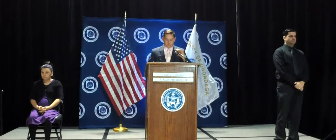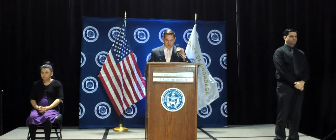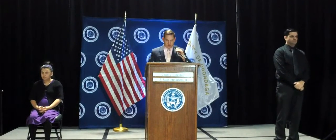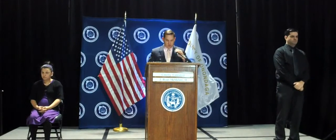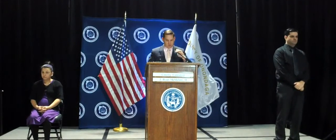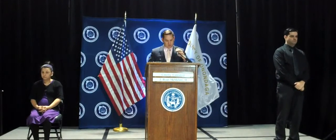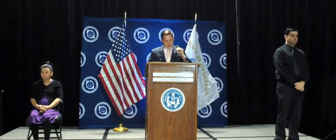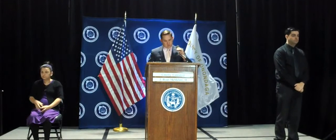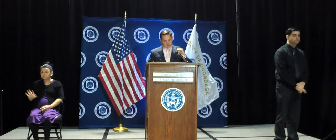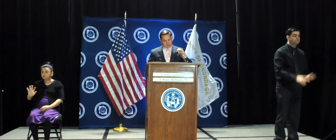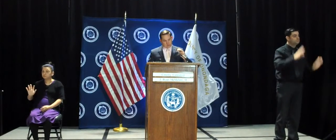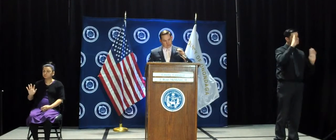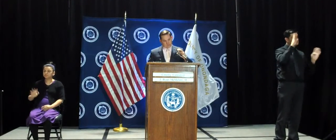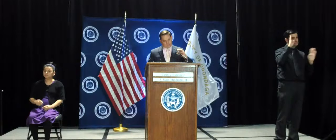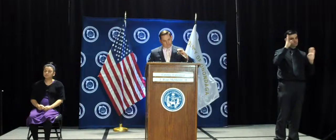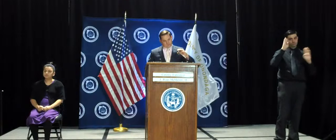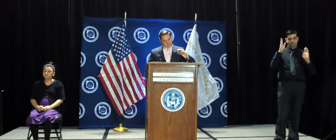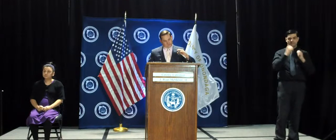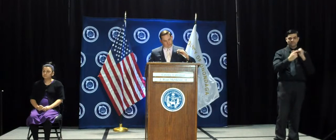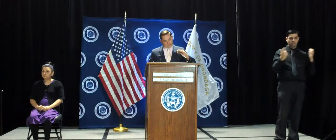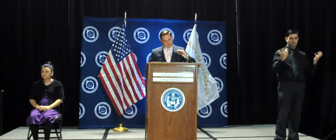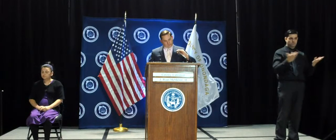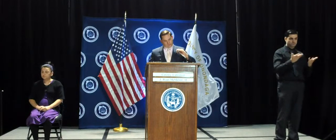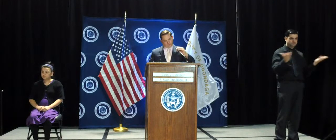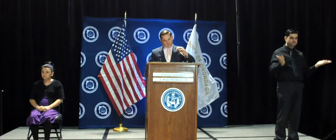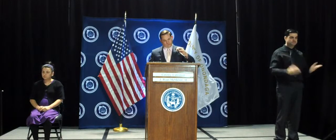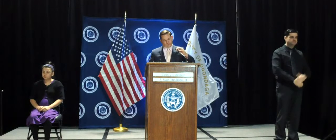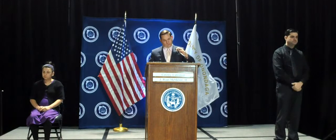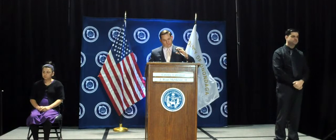Hello, everybody. Oh boy.